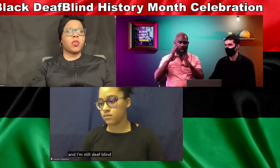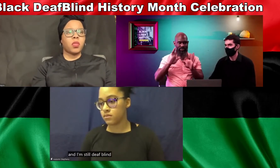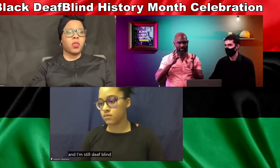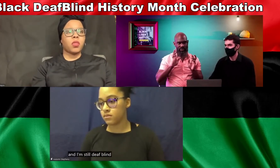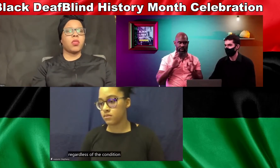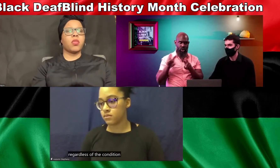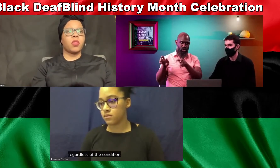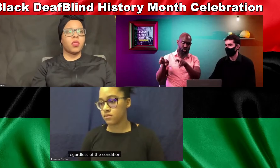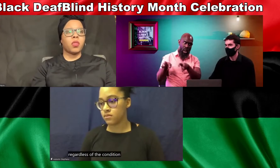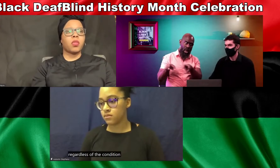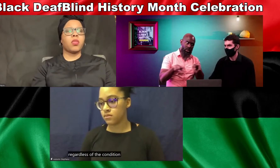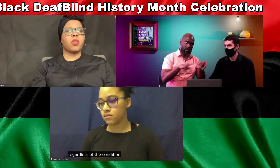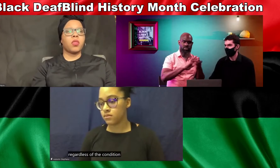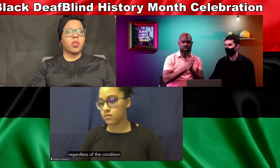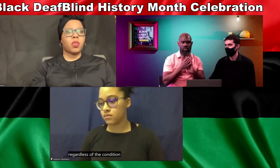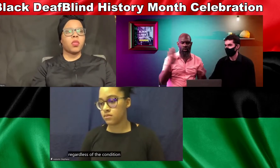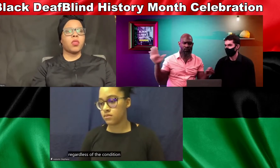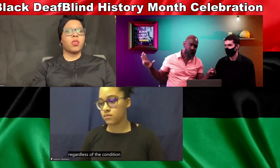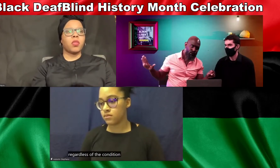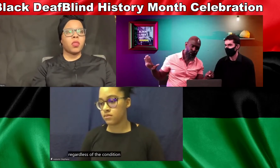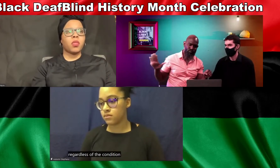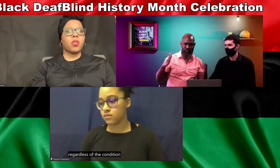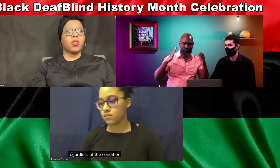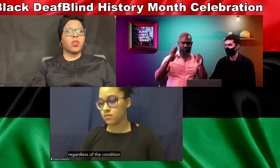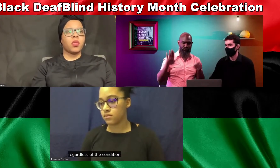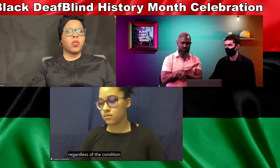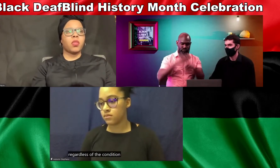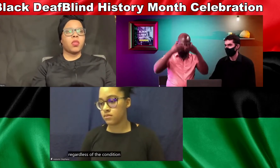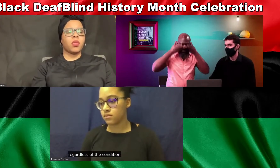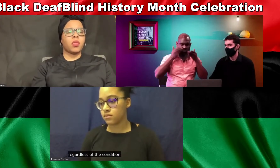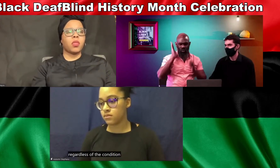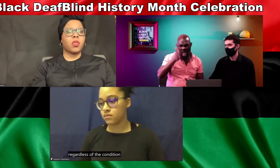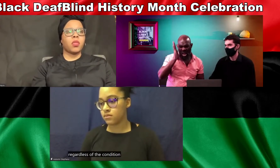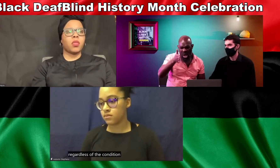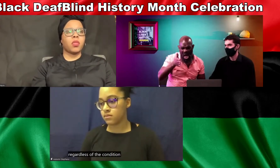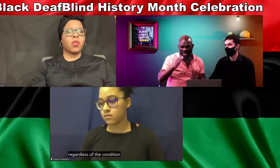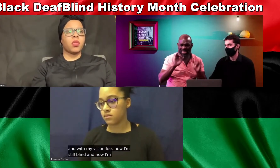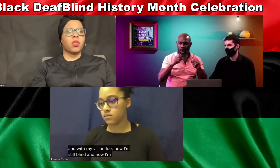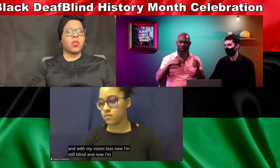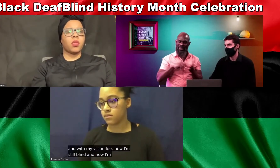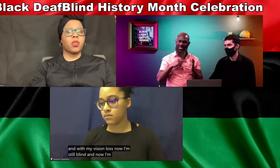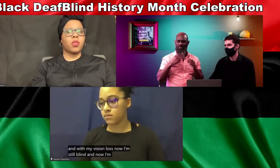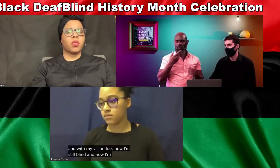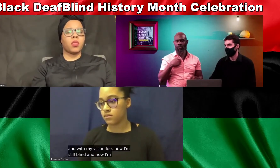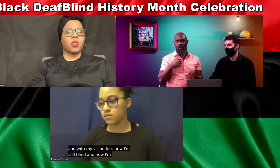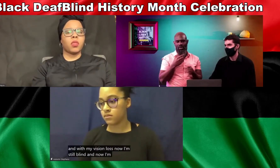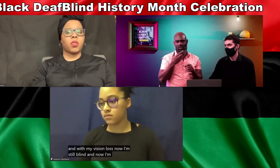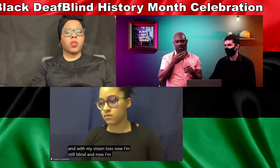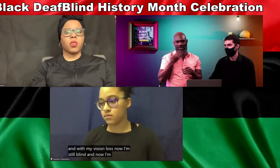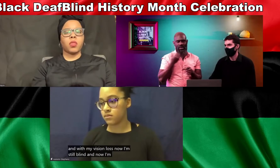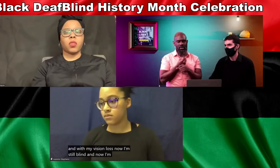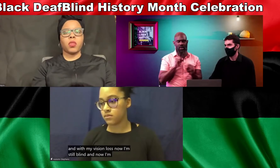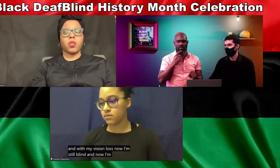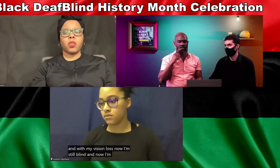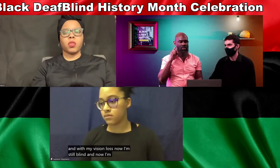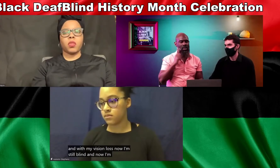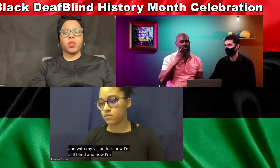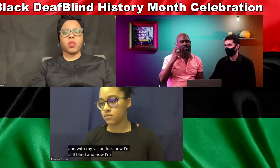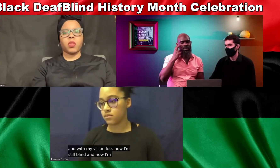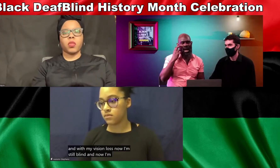And with my vision loss, now I'm still blind, and now I'm transitioning into full blindness, which I will at some